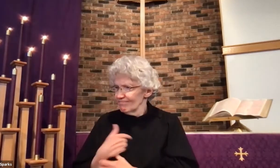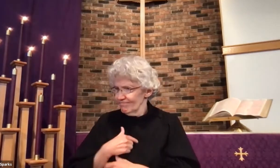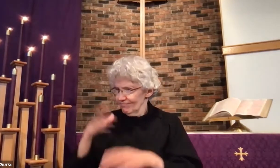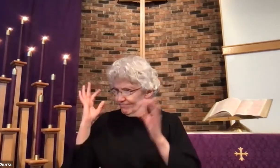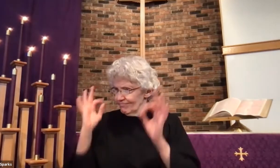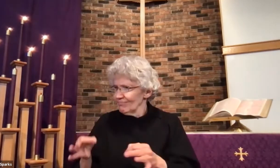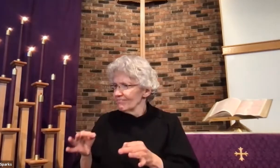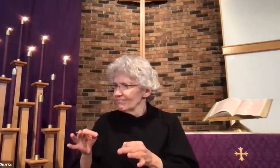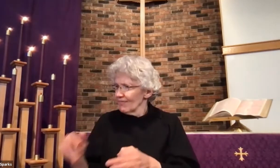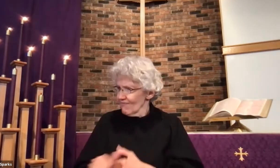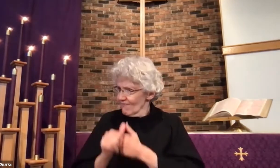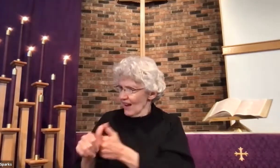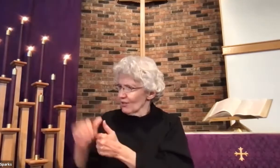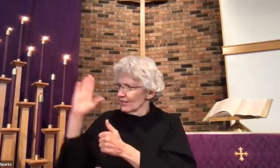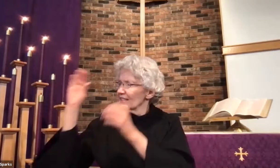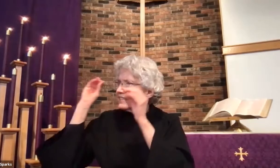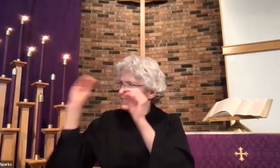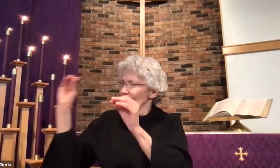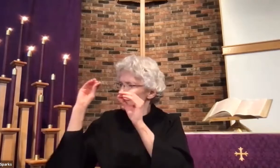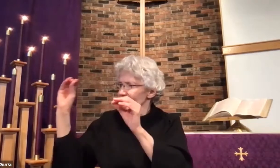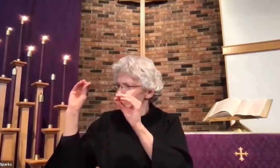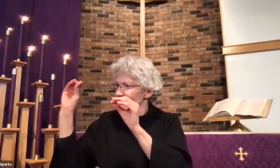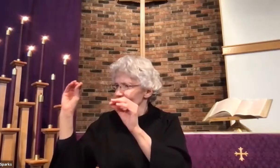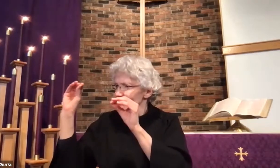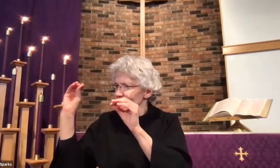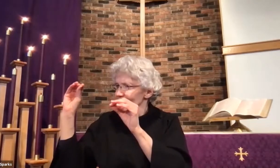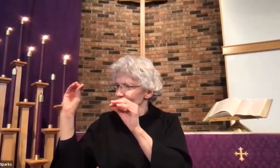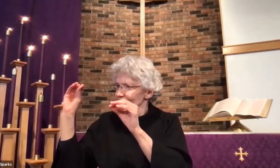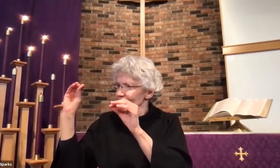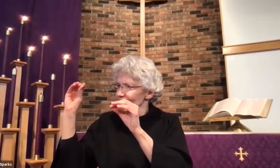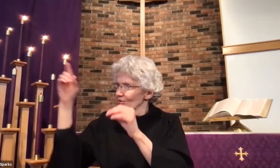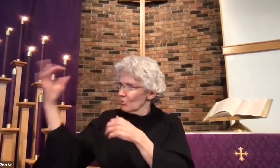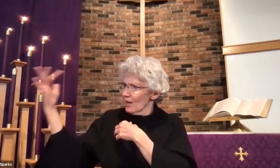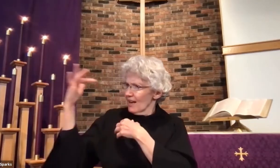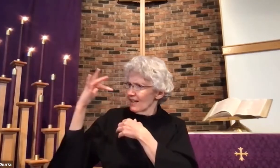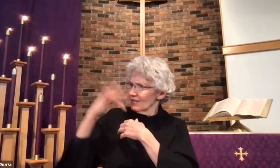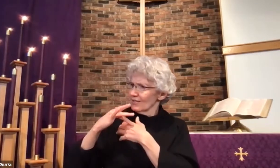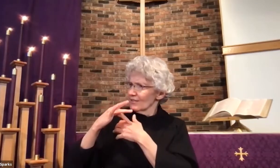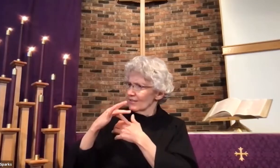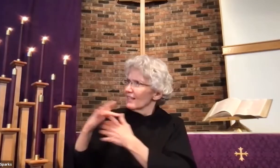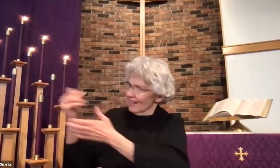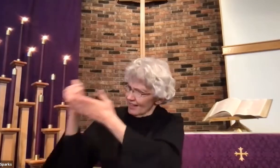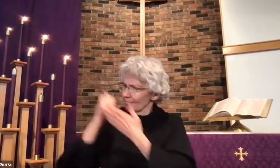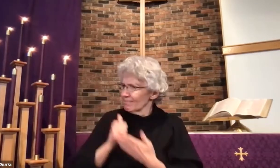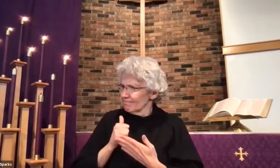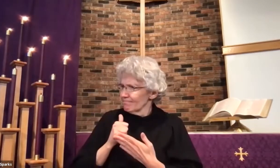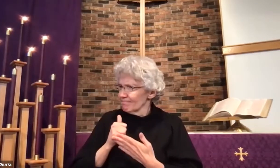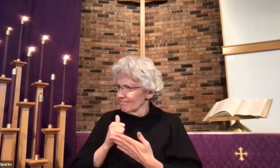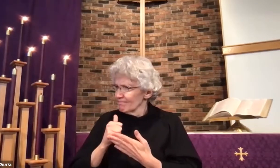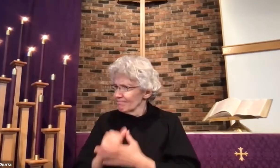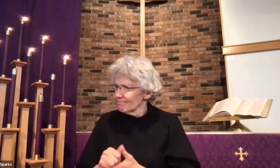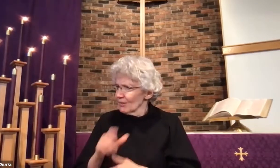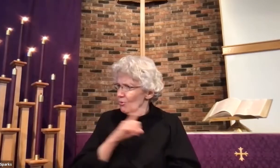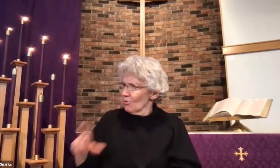are good. I have chosen to follow your instructions, so reach out and help